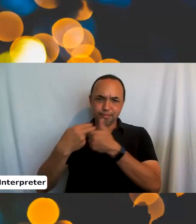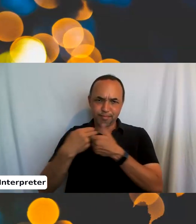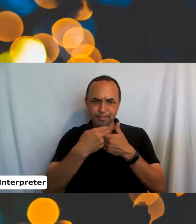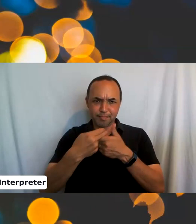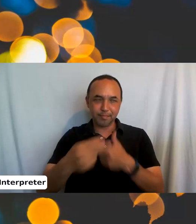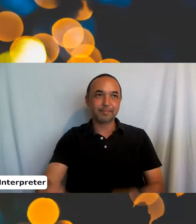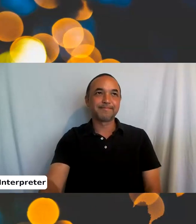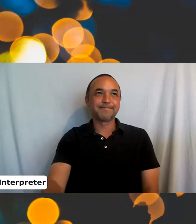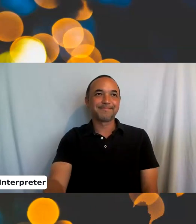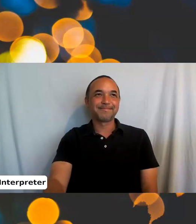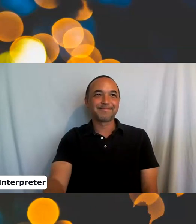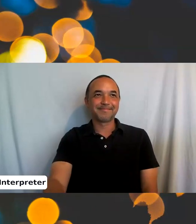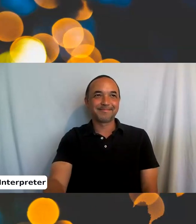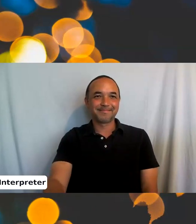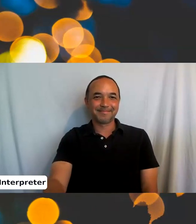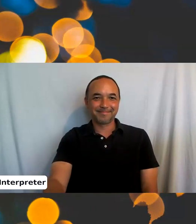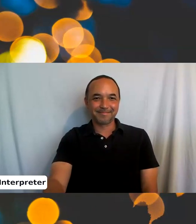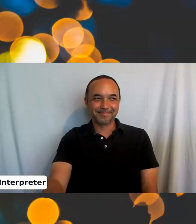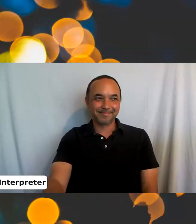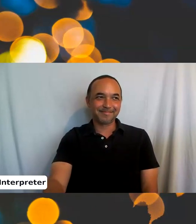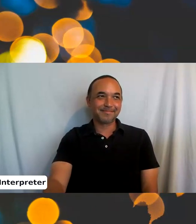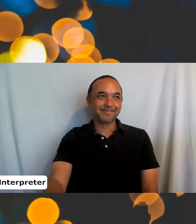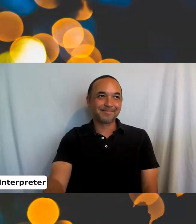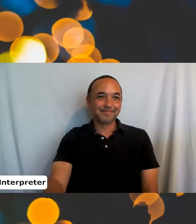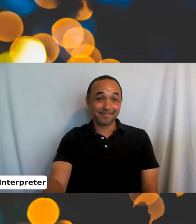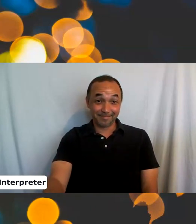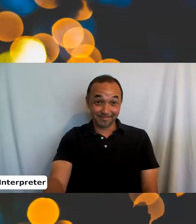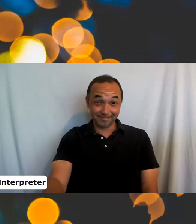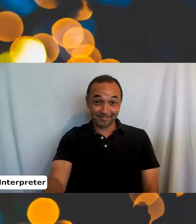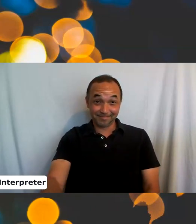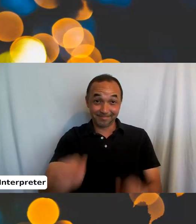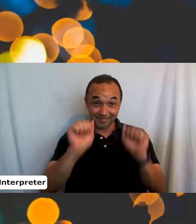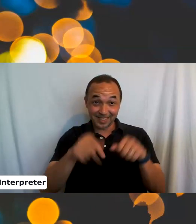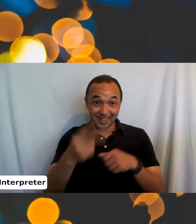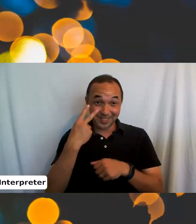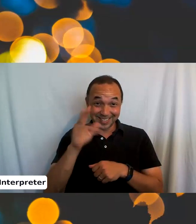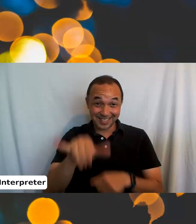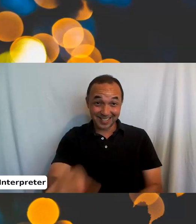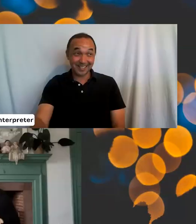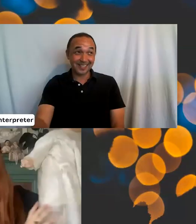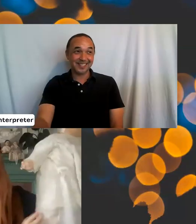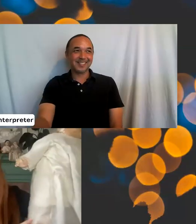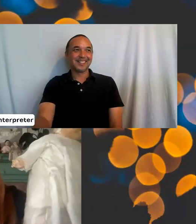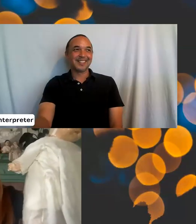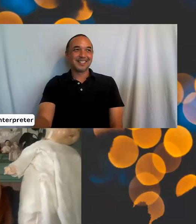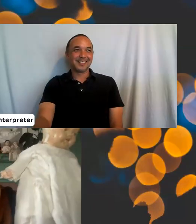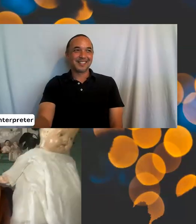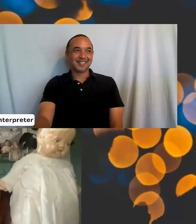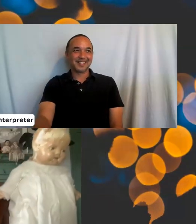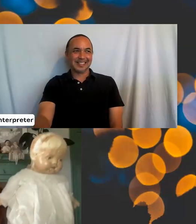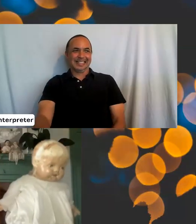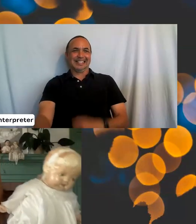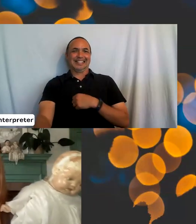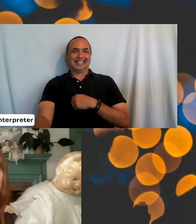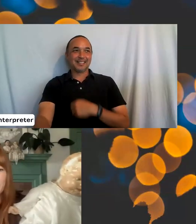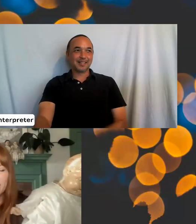Hey. Oh my God. Can everyone see this? Why would you do this to us? I'm sorry, she